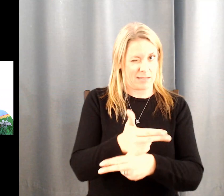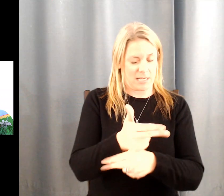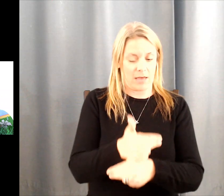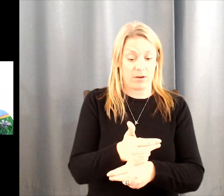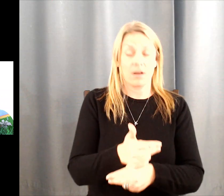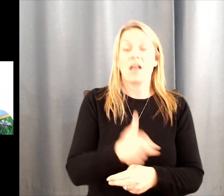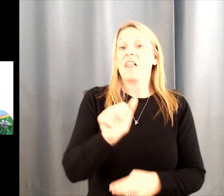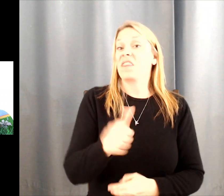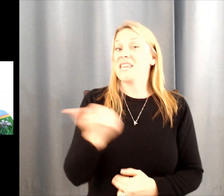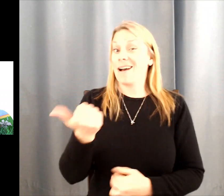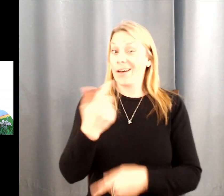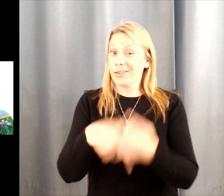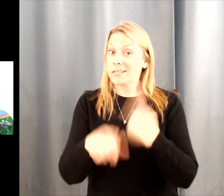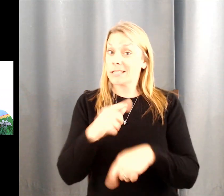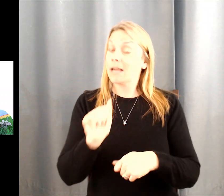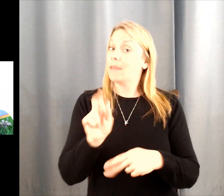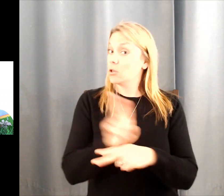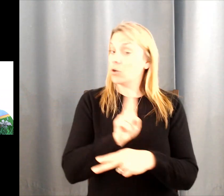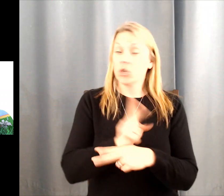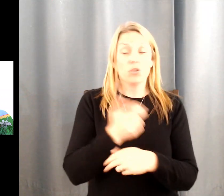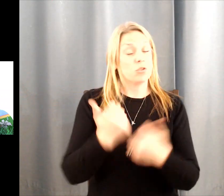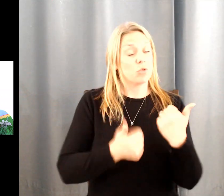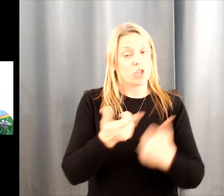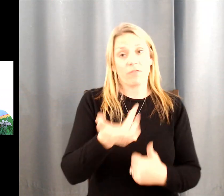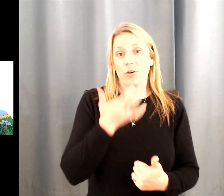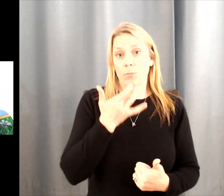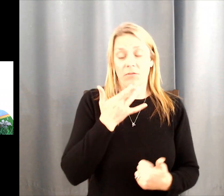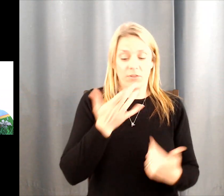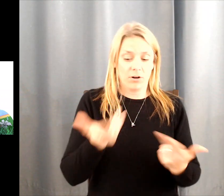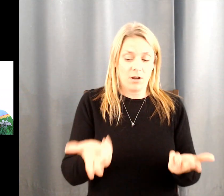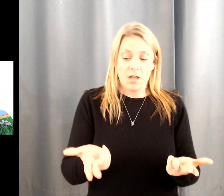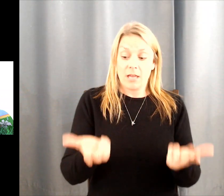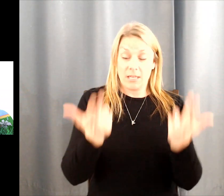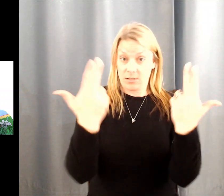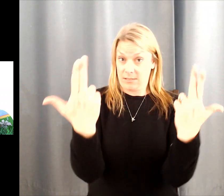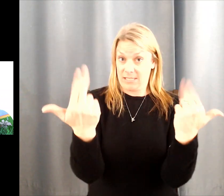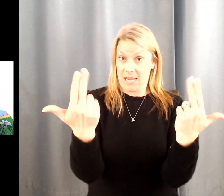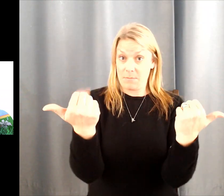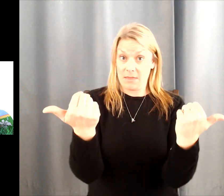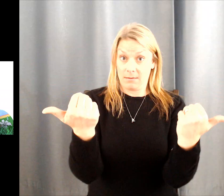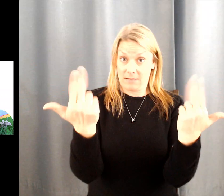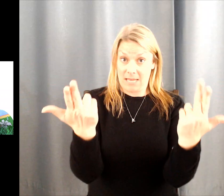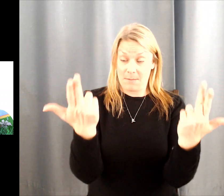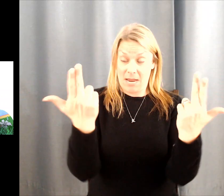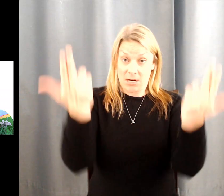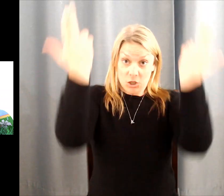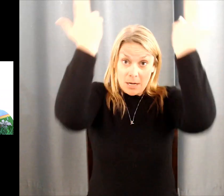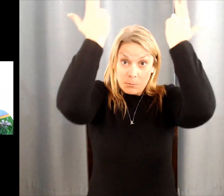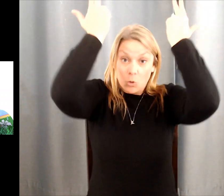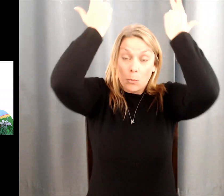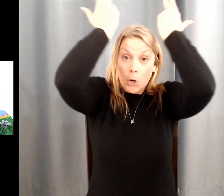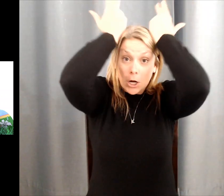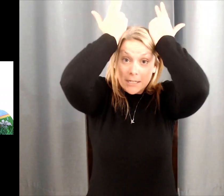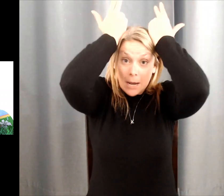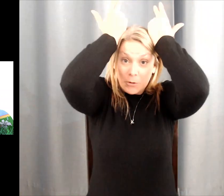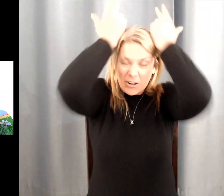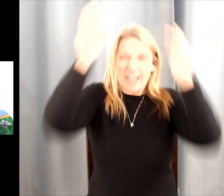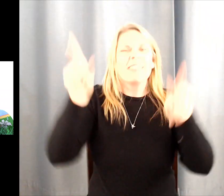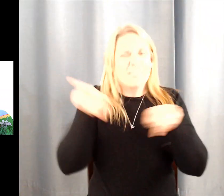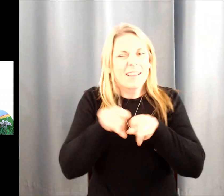together. The other sign that you can use, whichever you prefer, is same hand shape. You put it on top of your head like